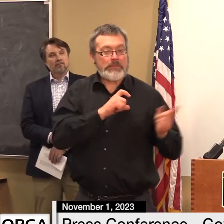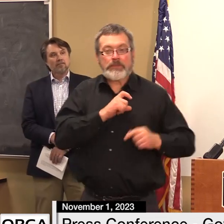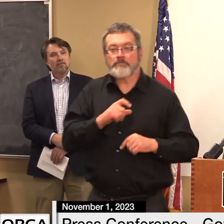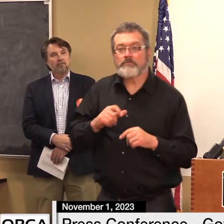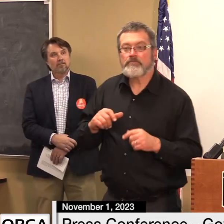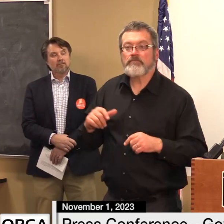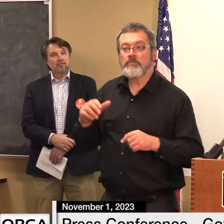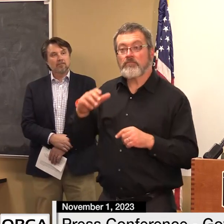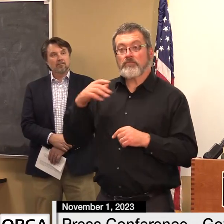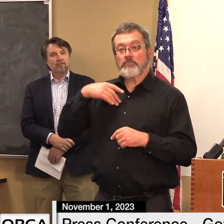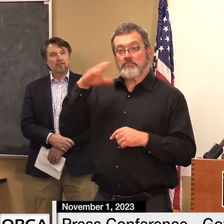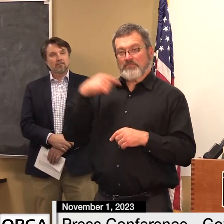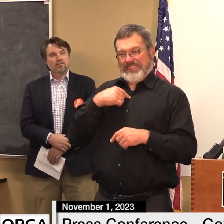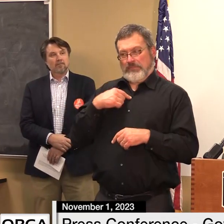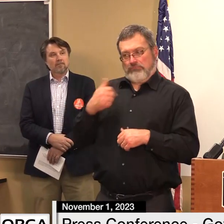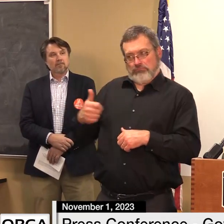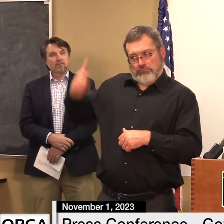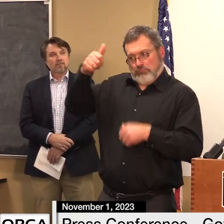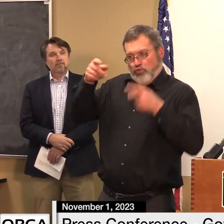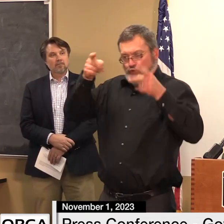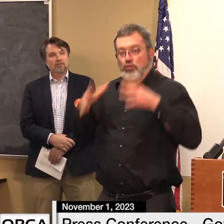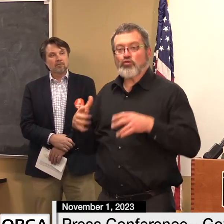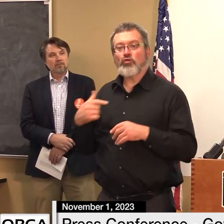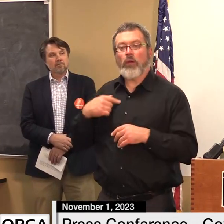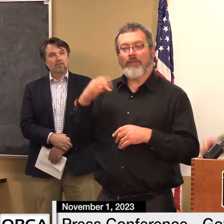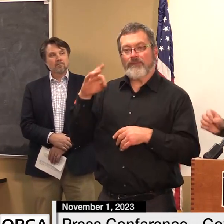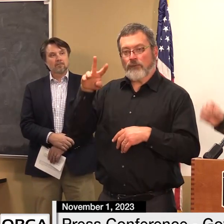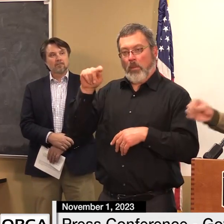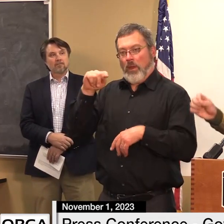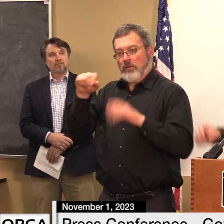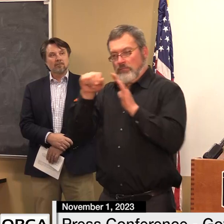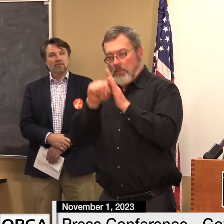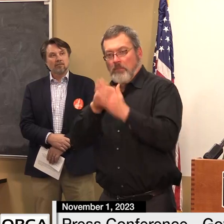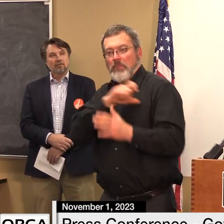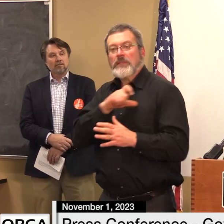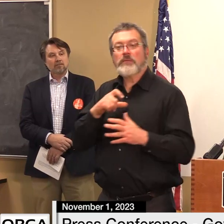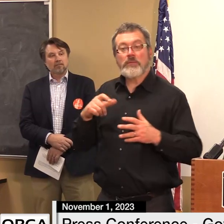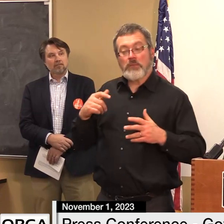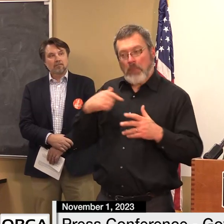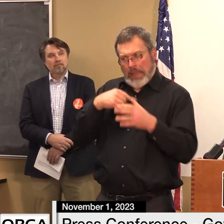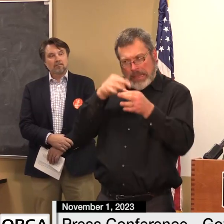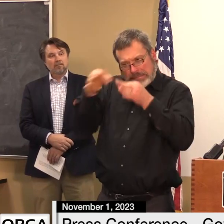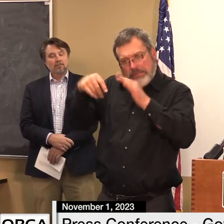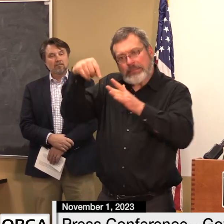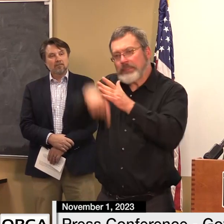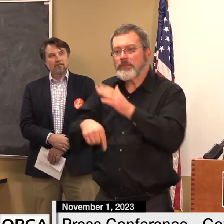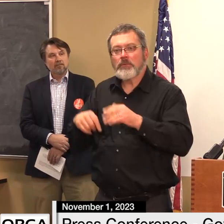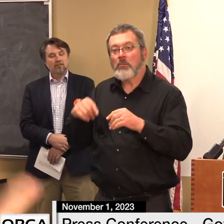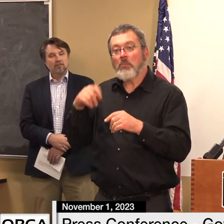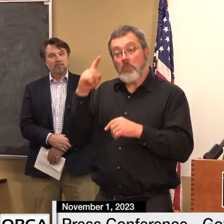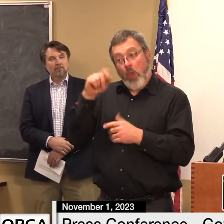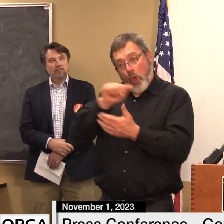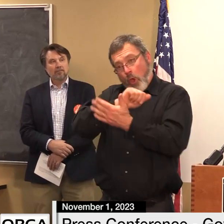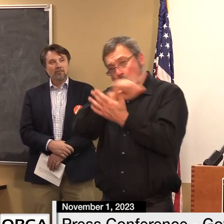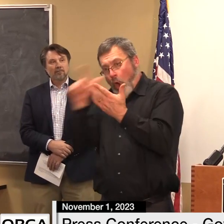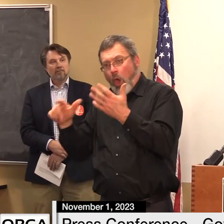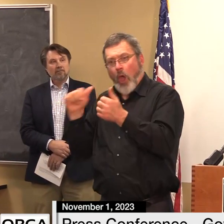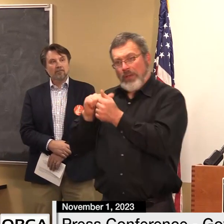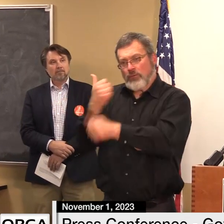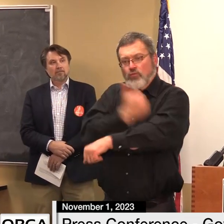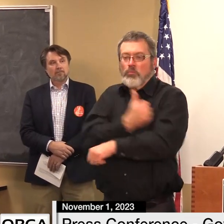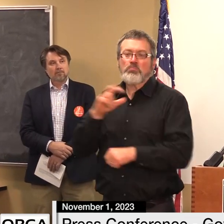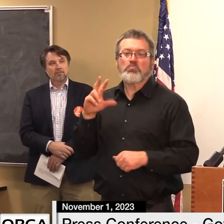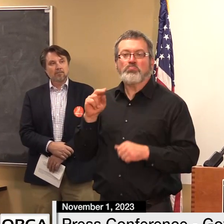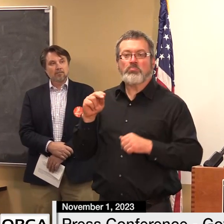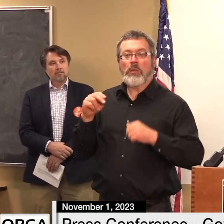the director of the state police. I can't get into specifics about which cases are connected, but the governor is correct. A majority of the